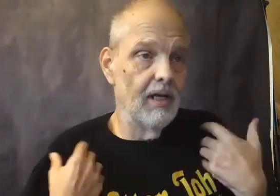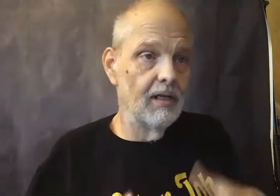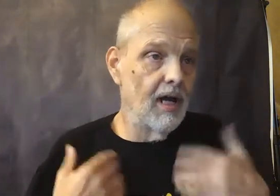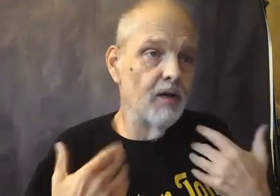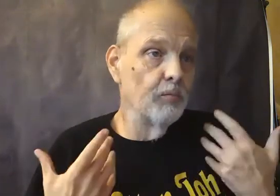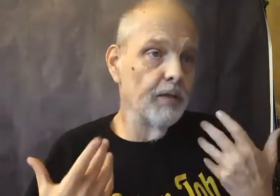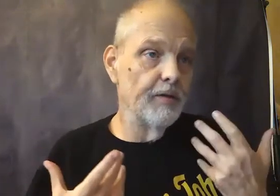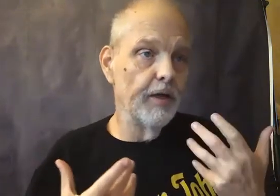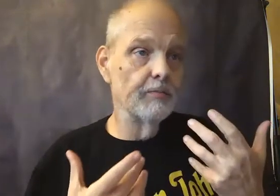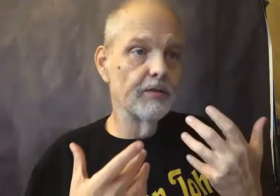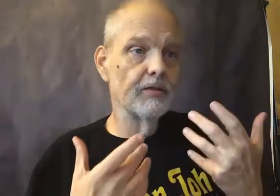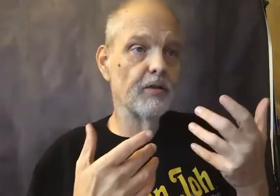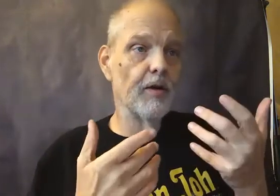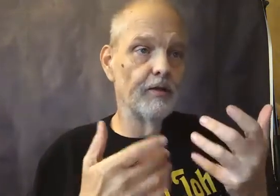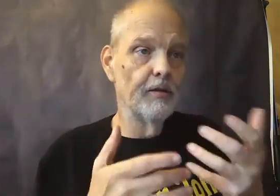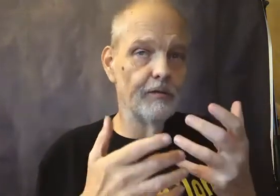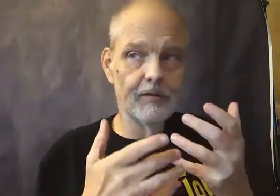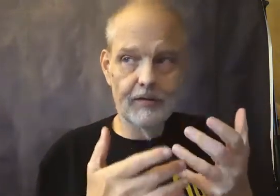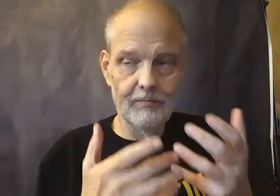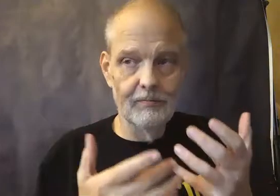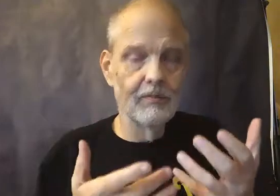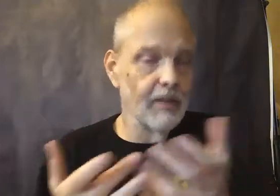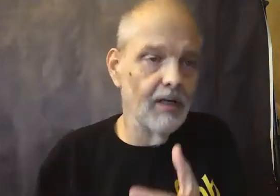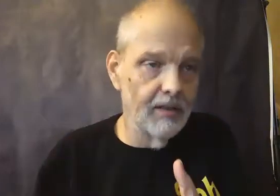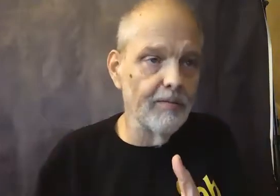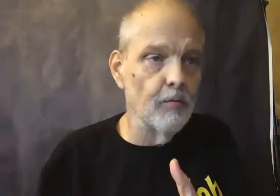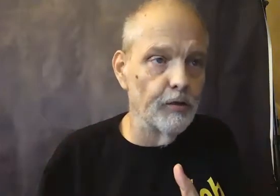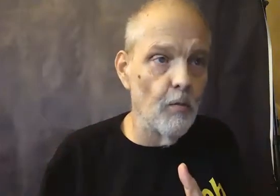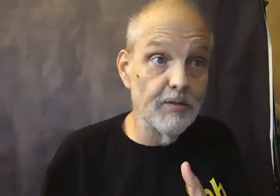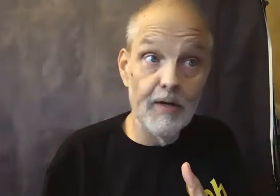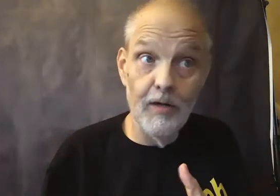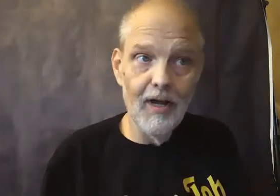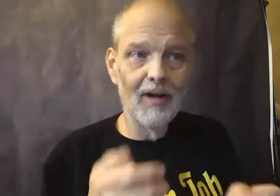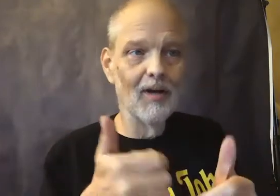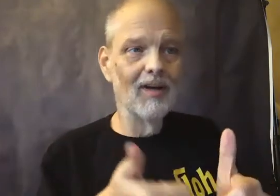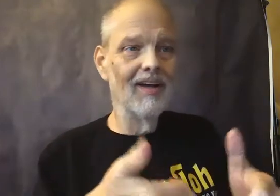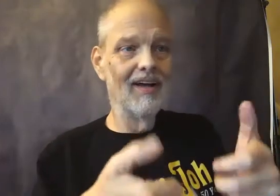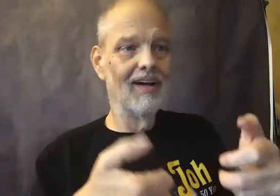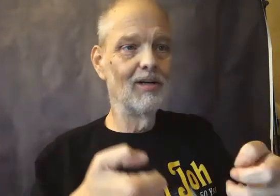And I don't play video games, and so I don't know. Deaf people would know much better. There's